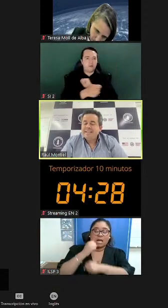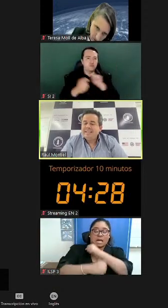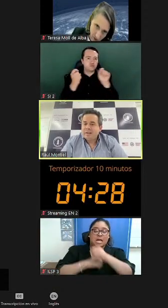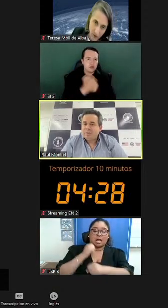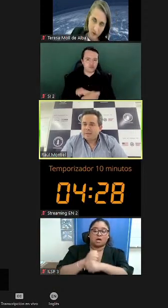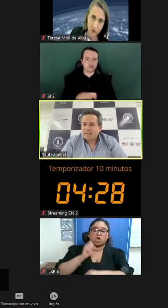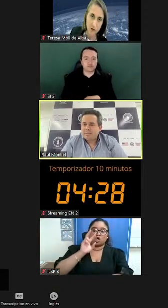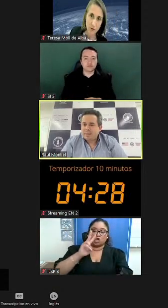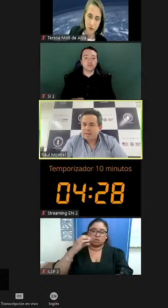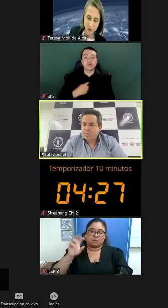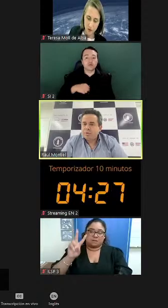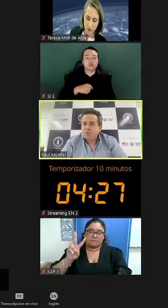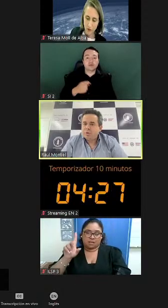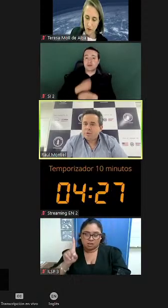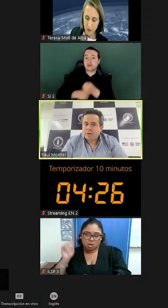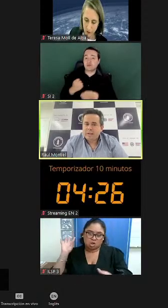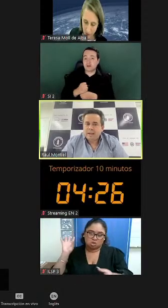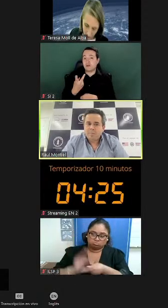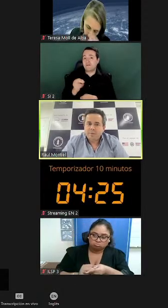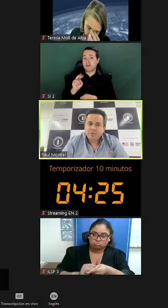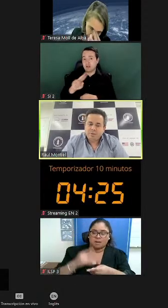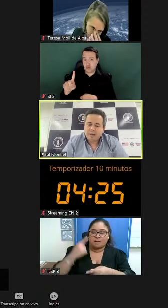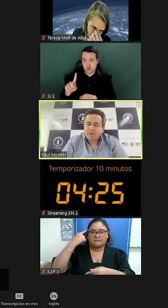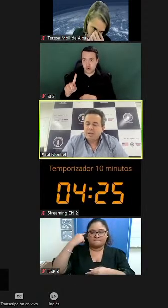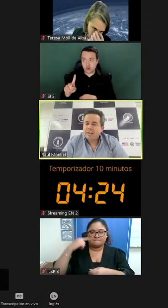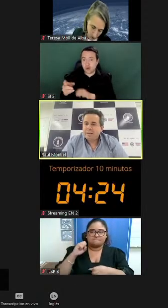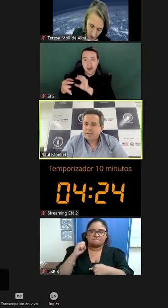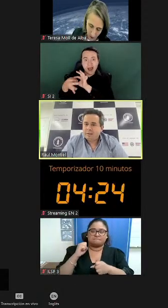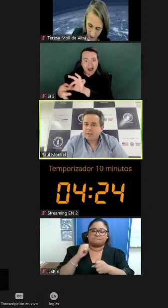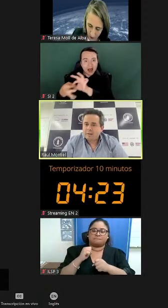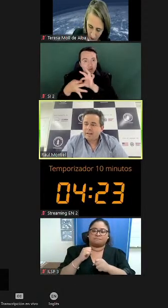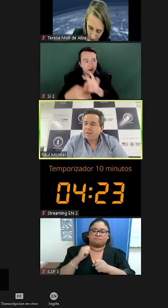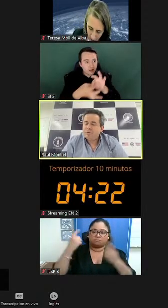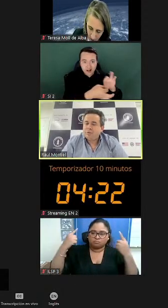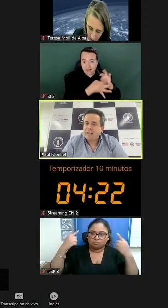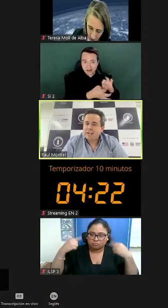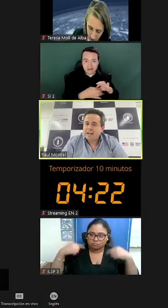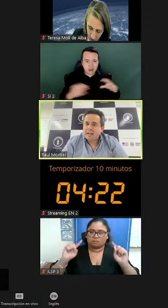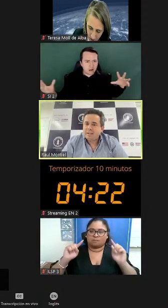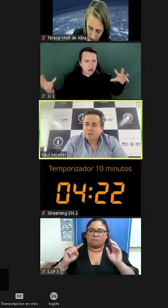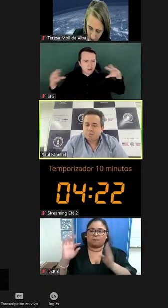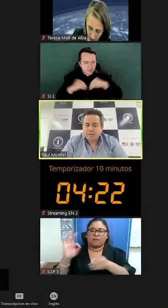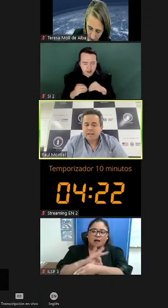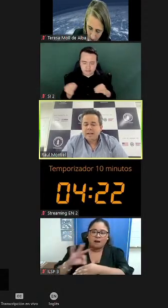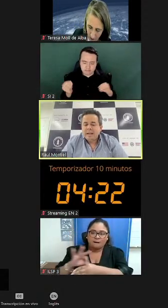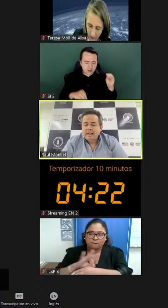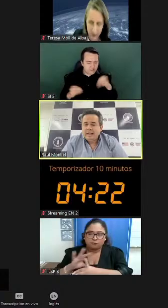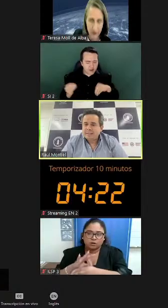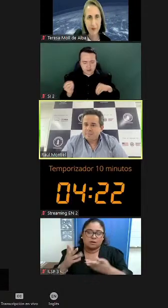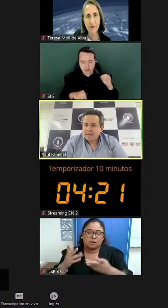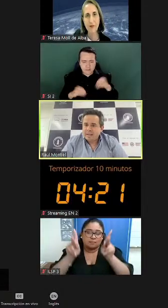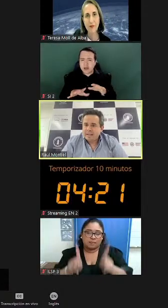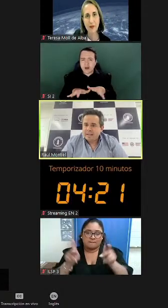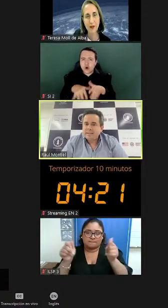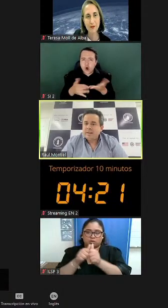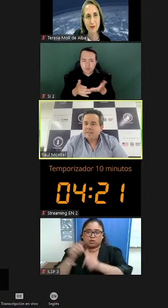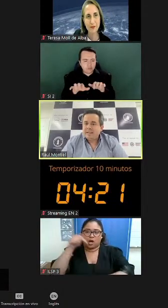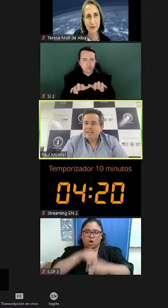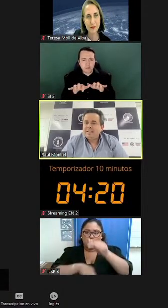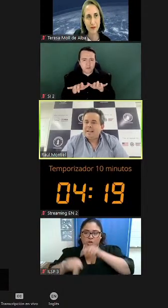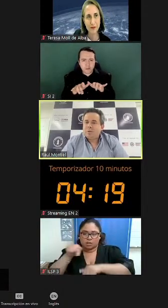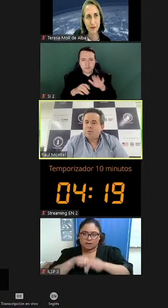21 on the participatory design with all of these allies that i just mentioned on the functionalities of the